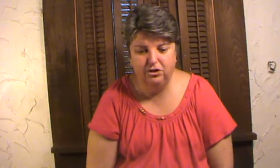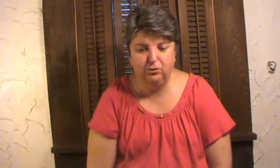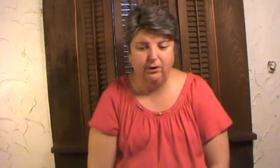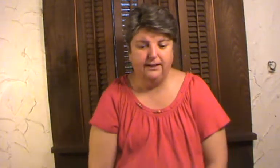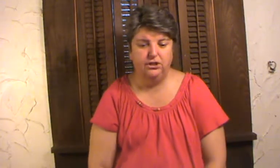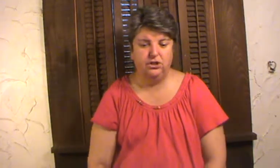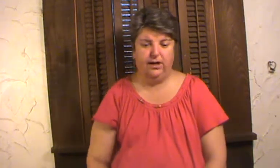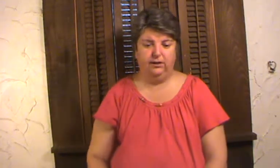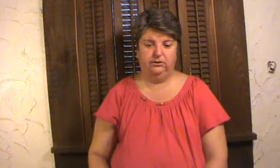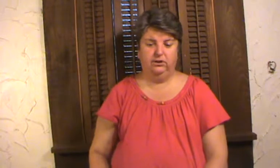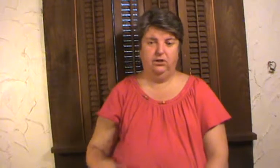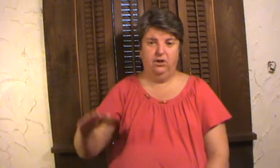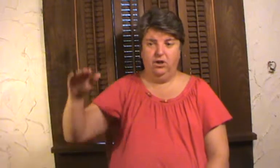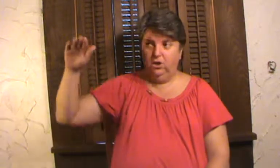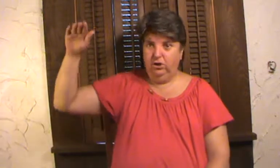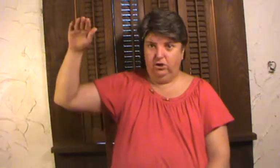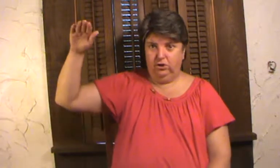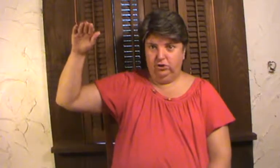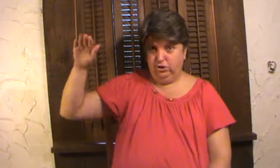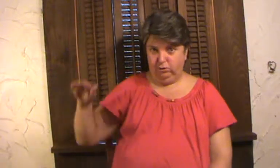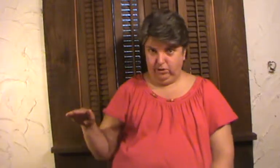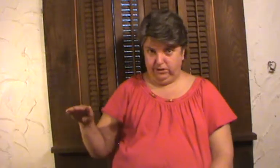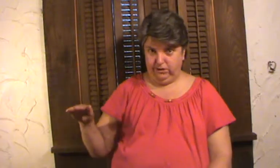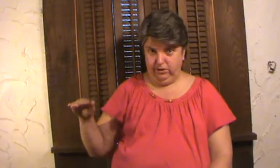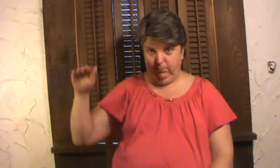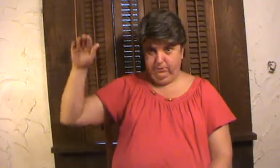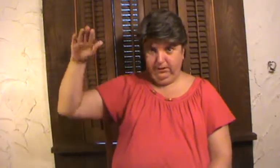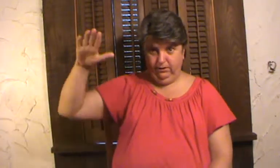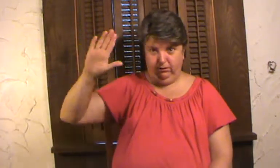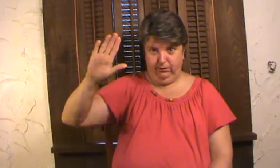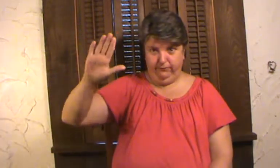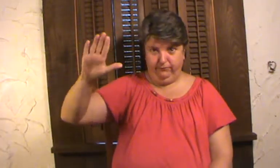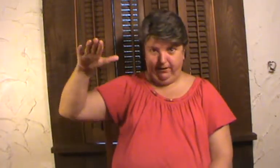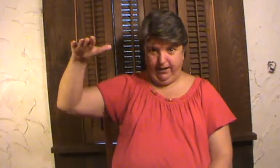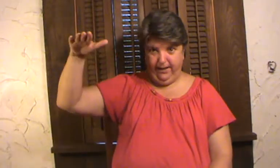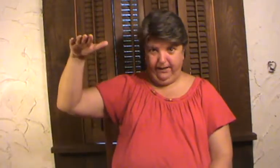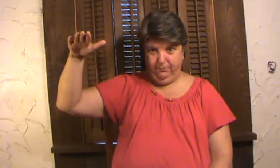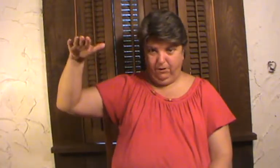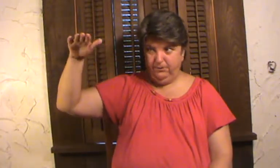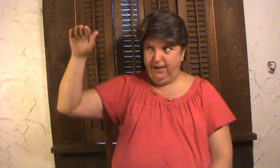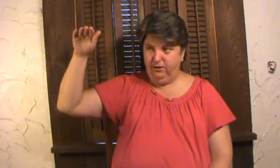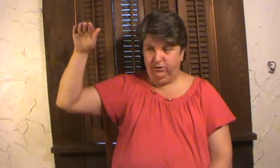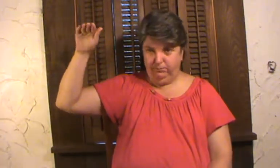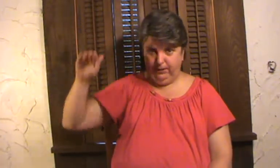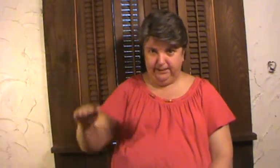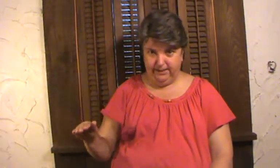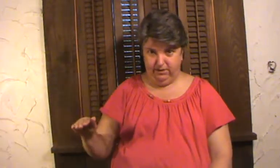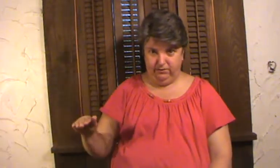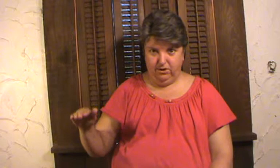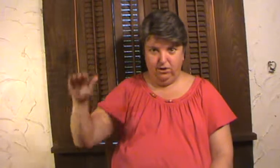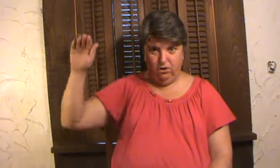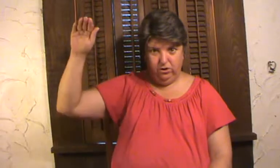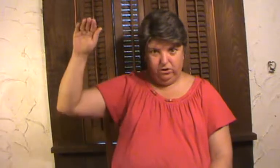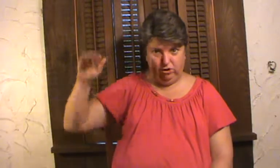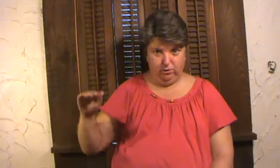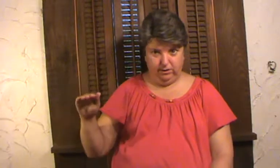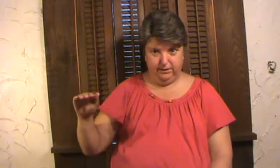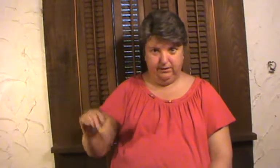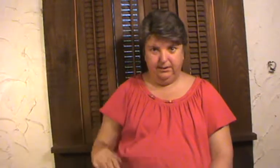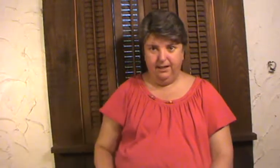Short and child. Short, you have your flat hand, palms down, you bring it down. Short.